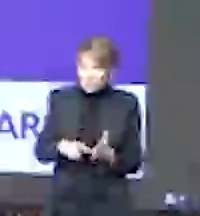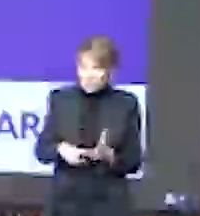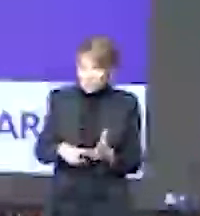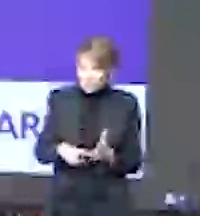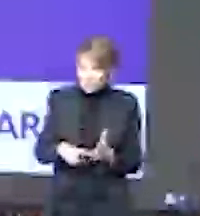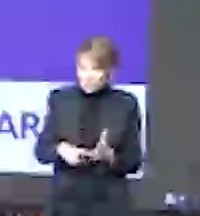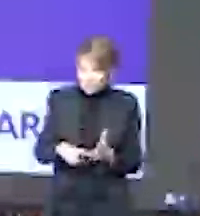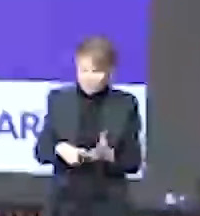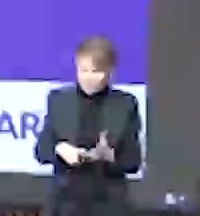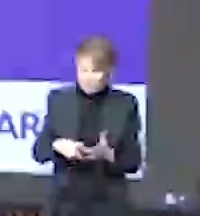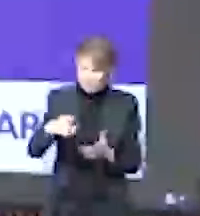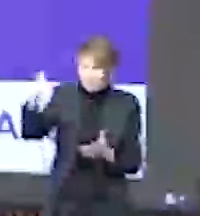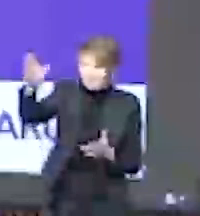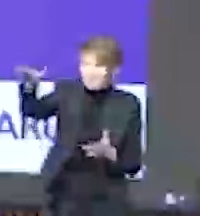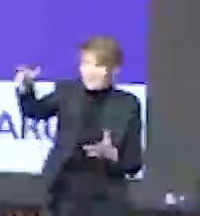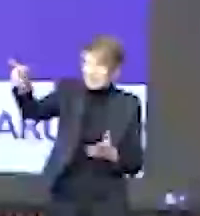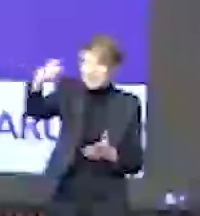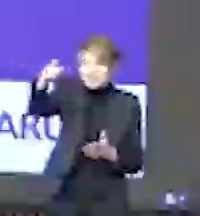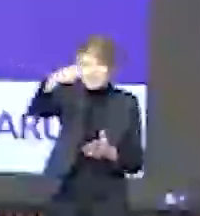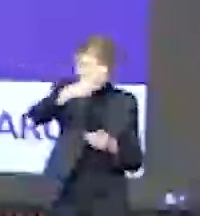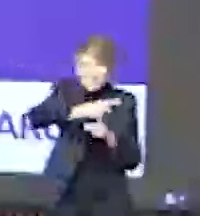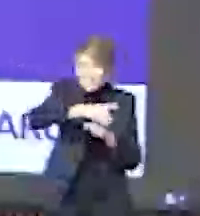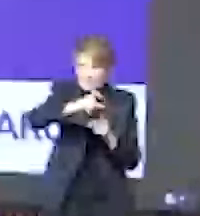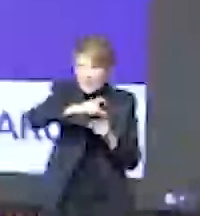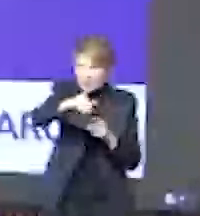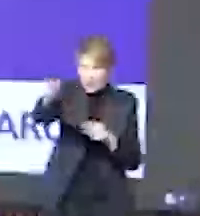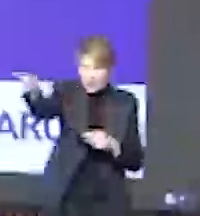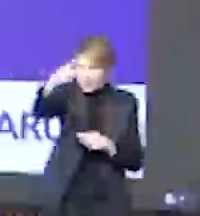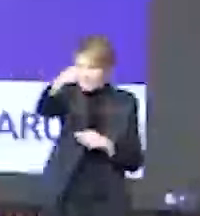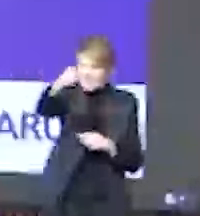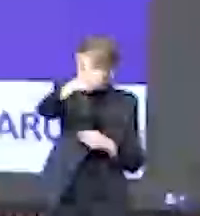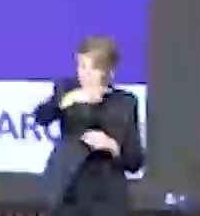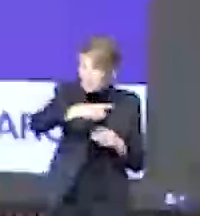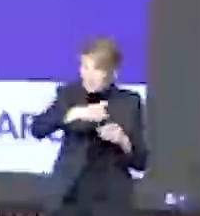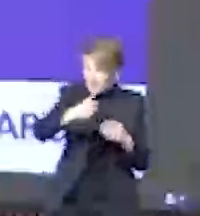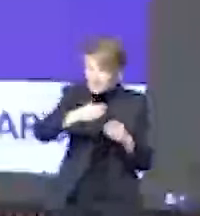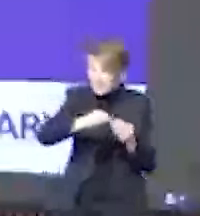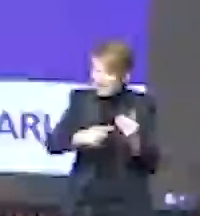speak to their friends in the Canberra branch and get something actually happening?